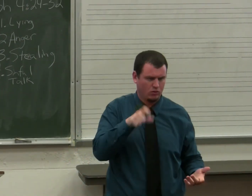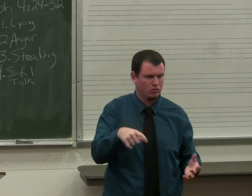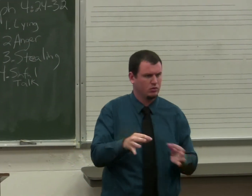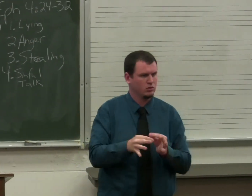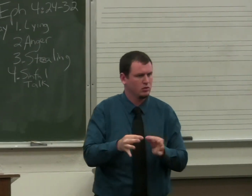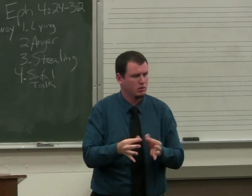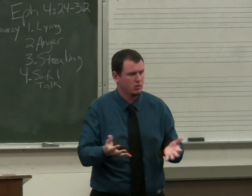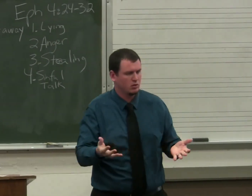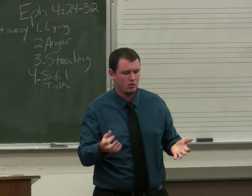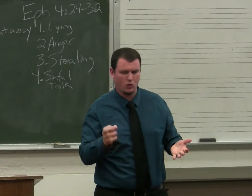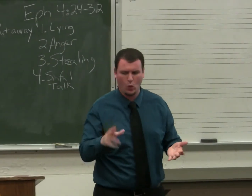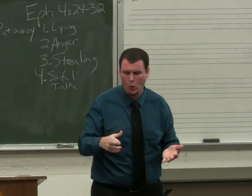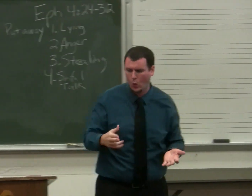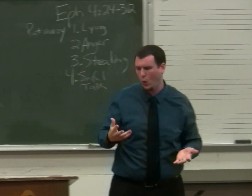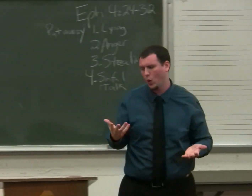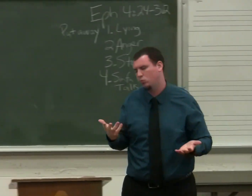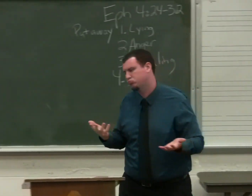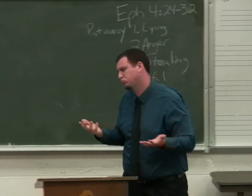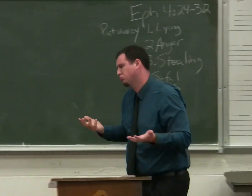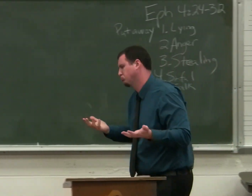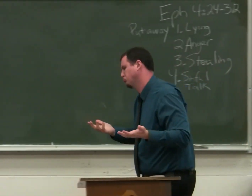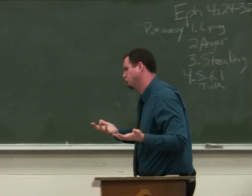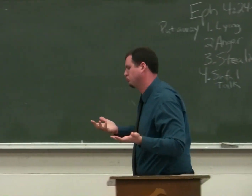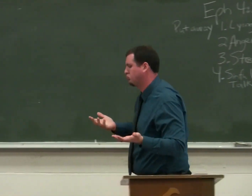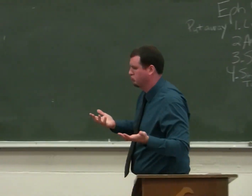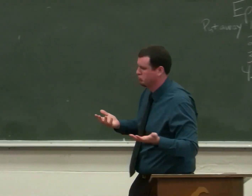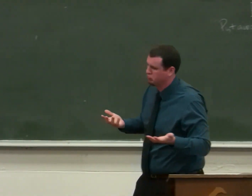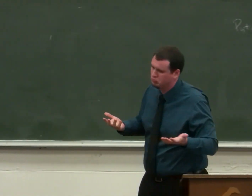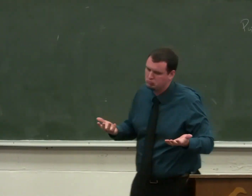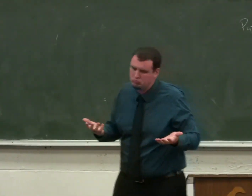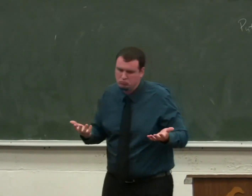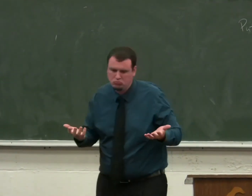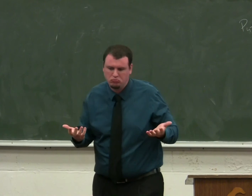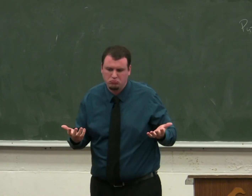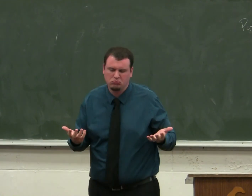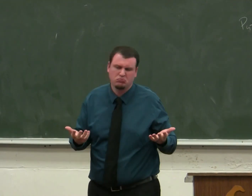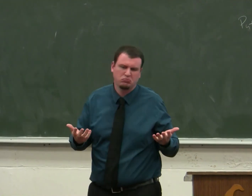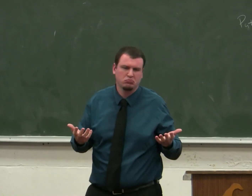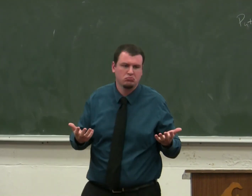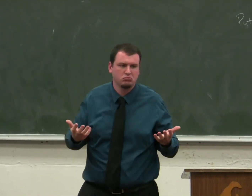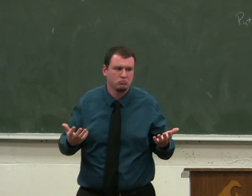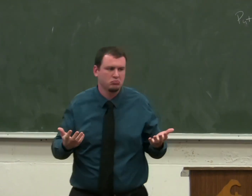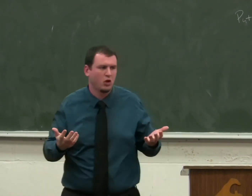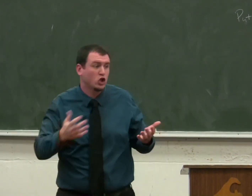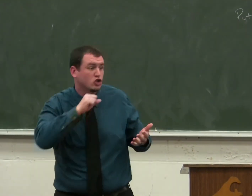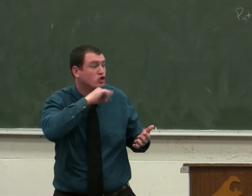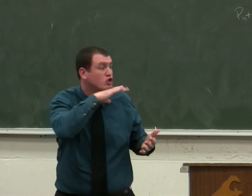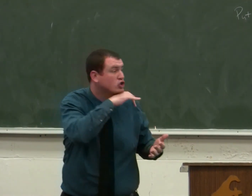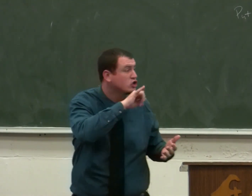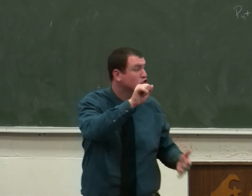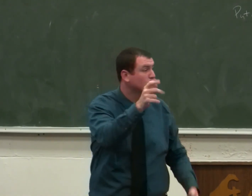chewing people out when it's not needed. We shouldn't do that.